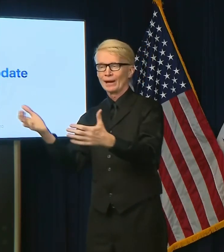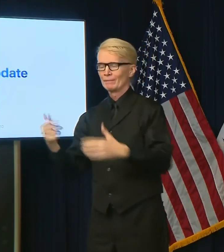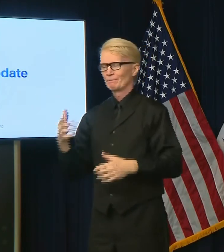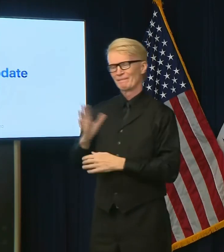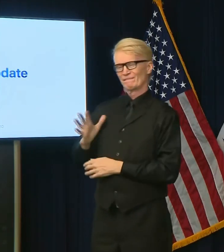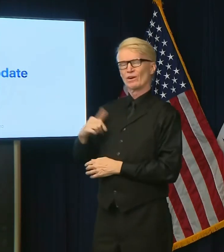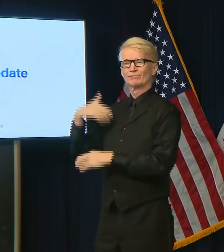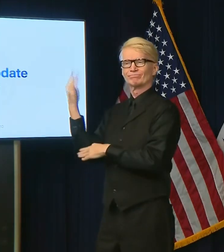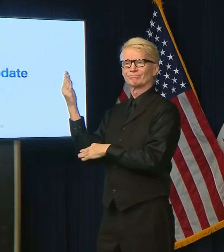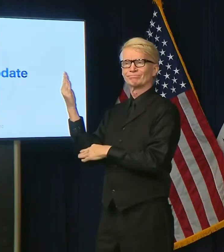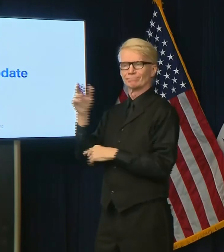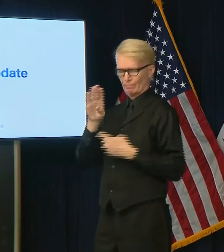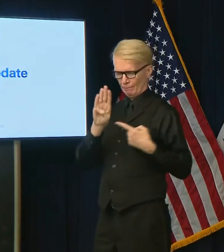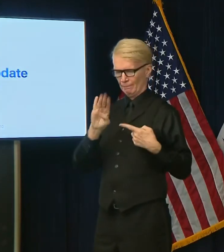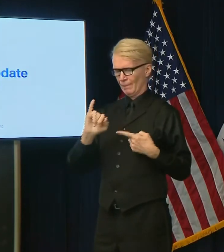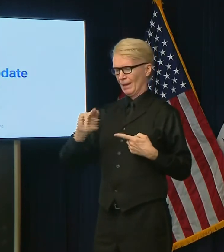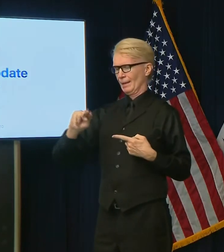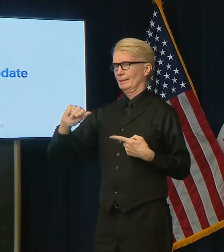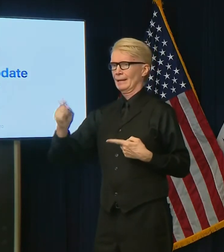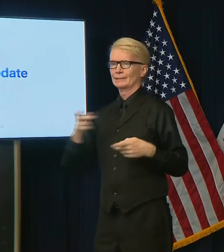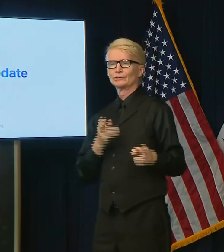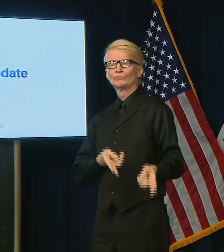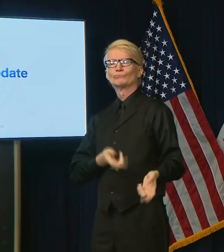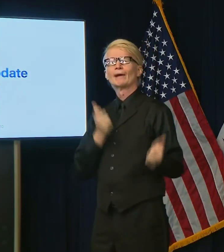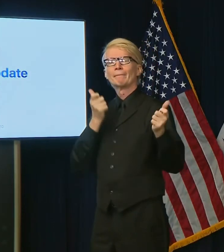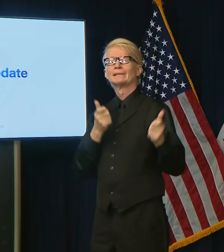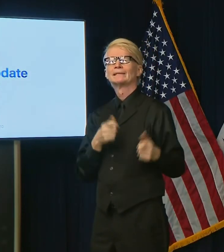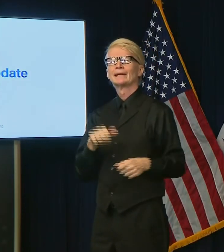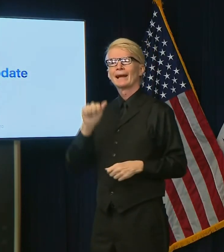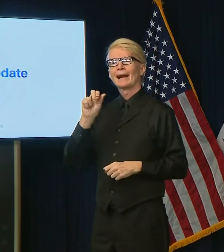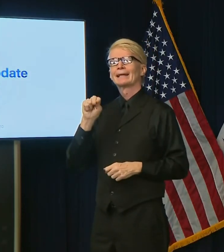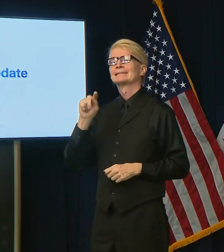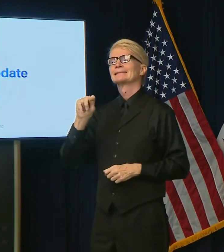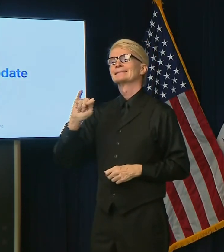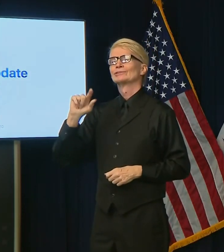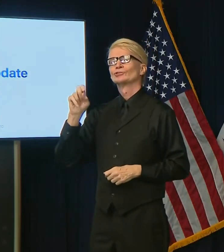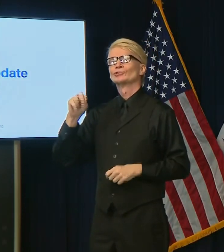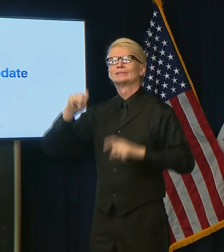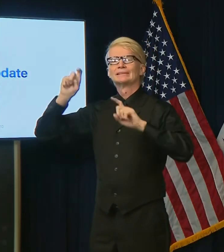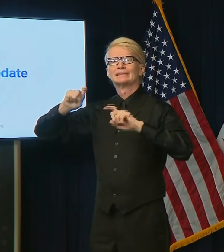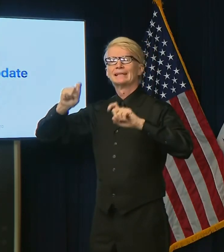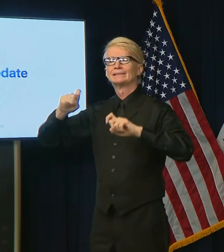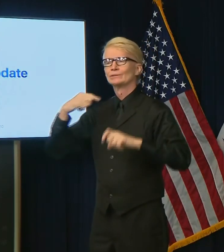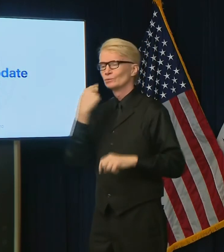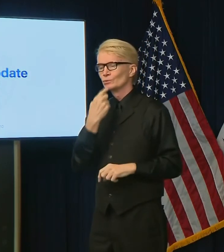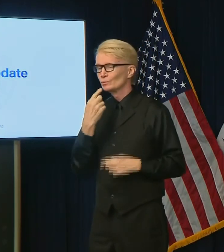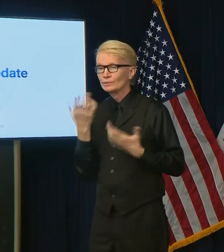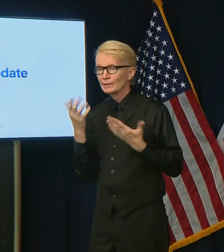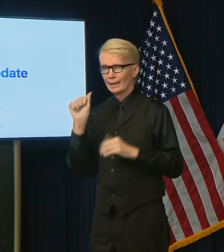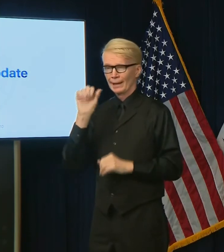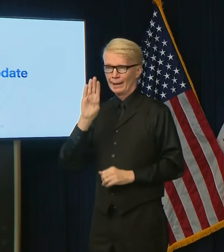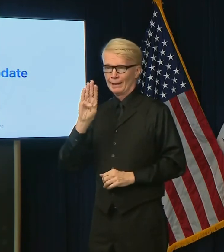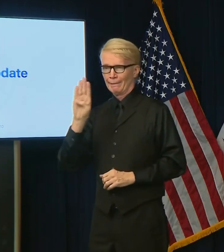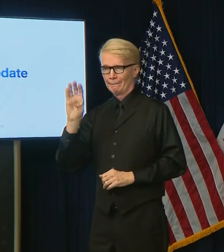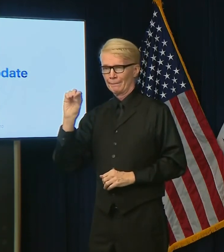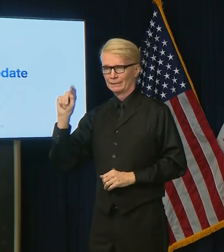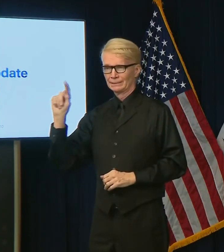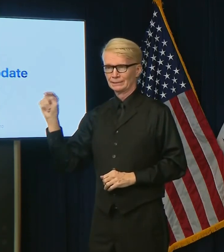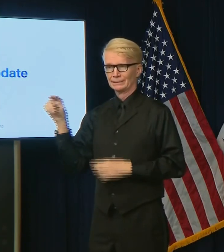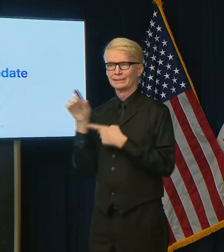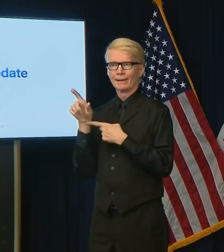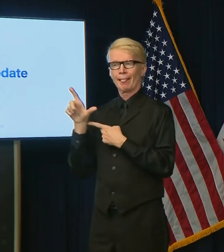the Binax Now rapid antigen tests developed by Abbott, an Illinois company. The federal government